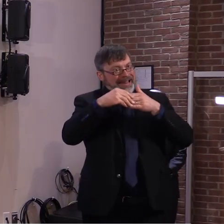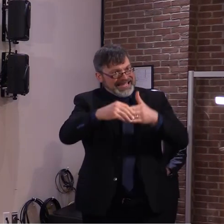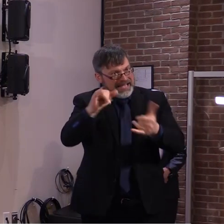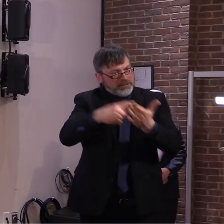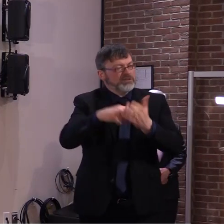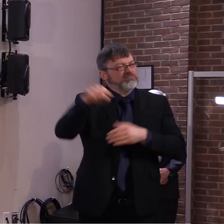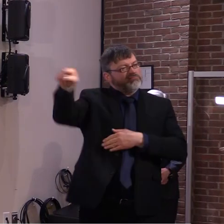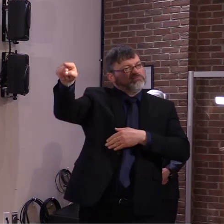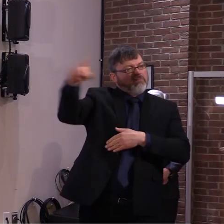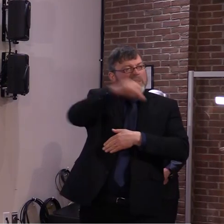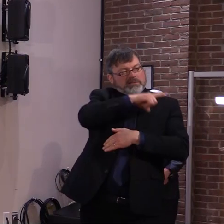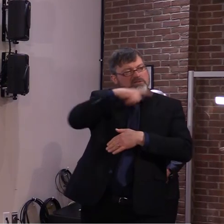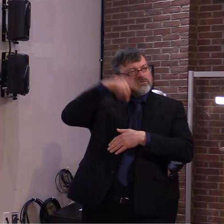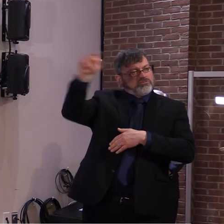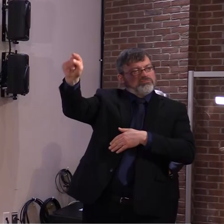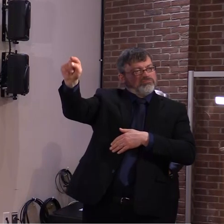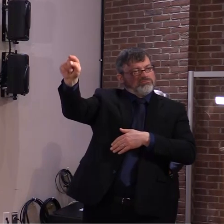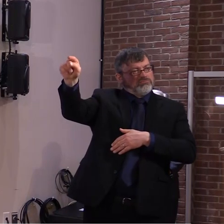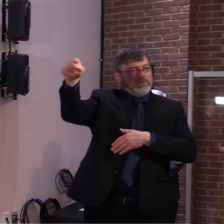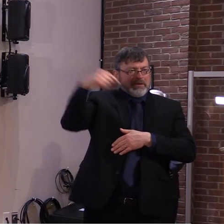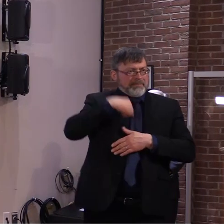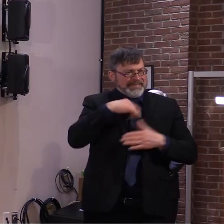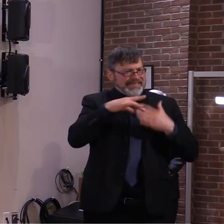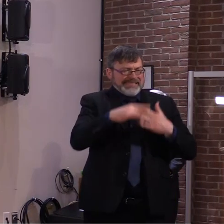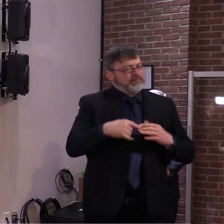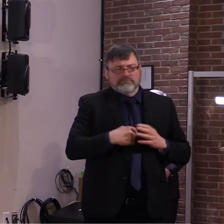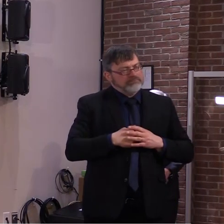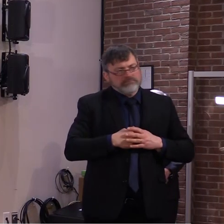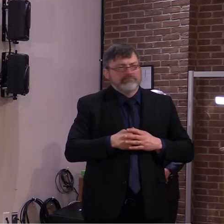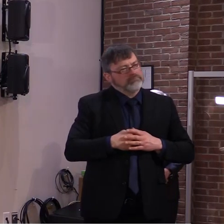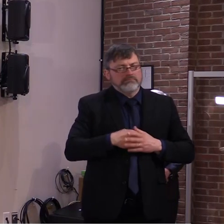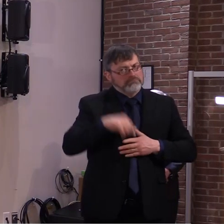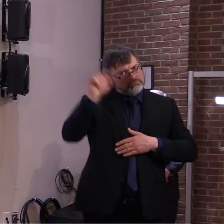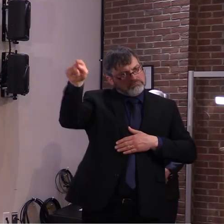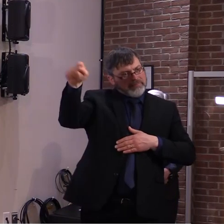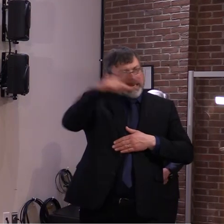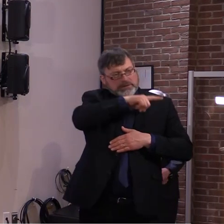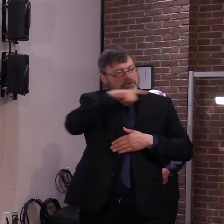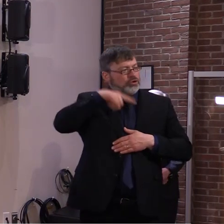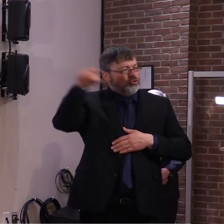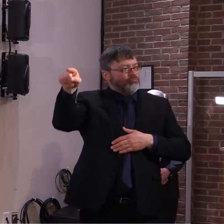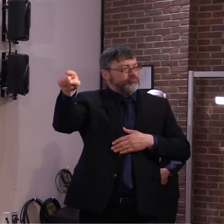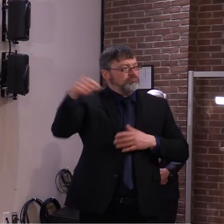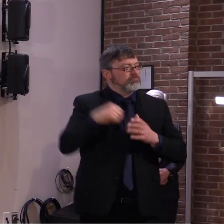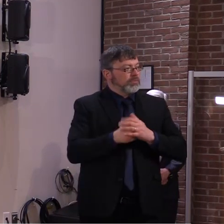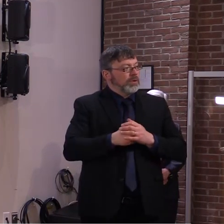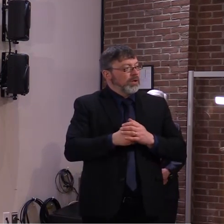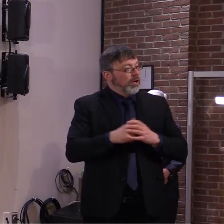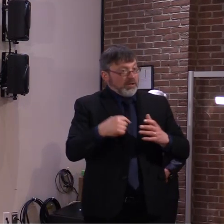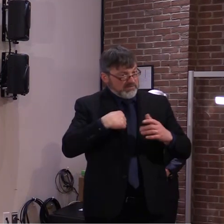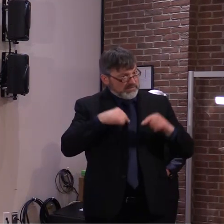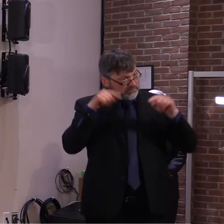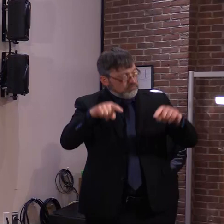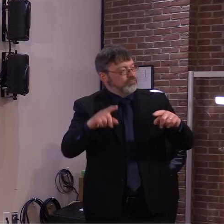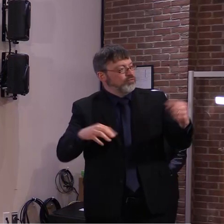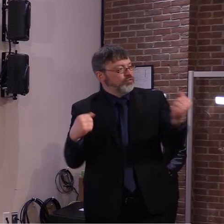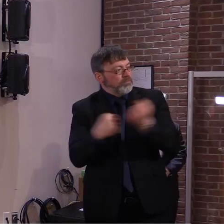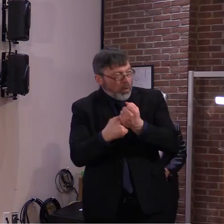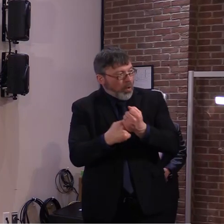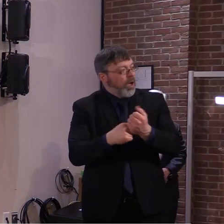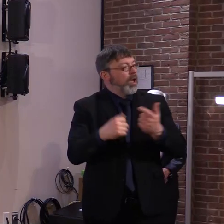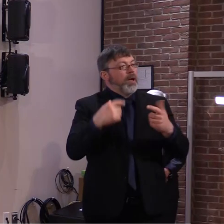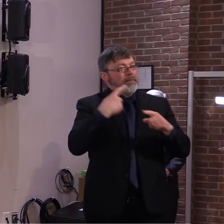legislature. But I am there to give them ideas, my perspective, and be